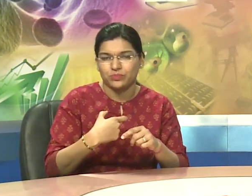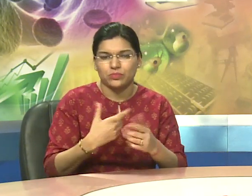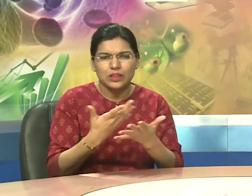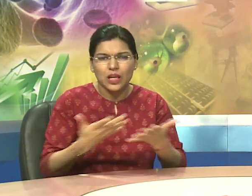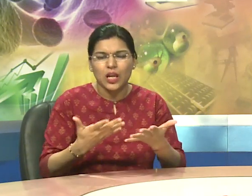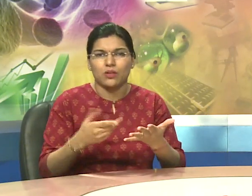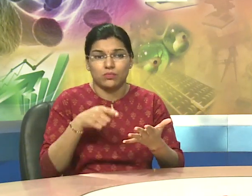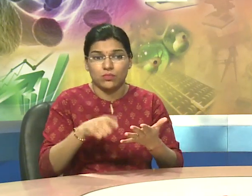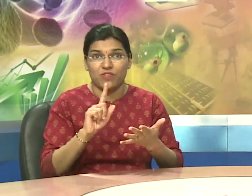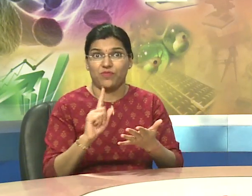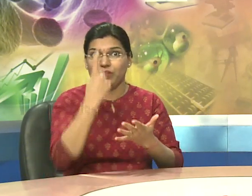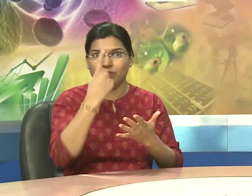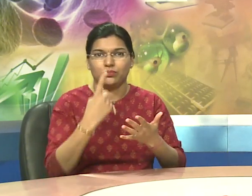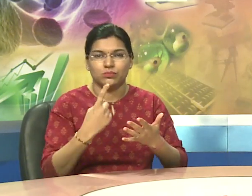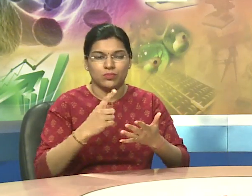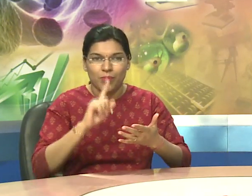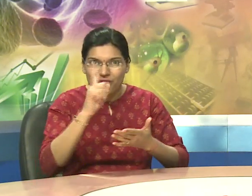physical goods,